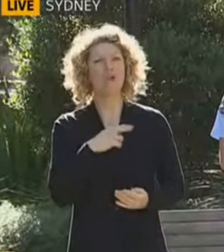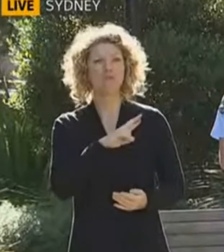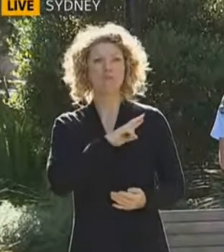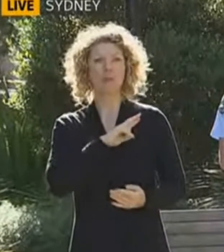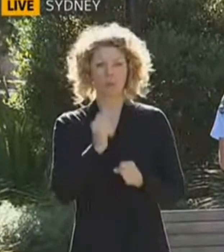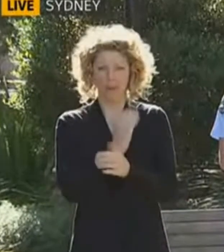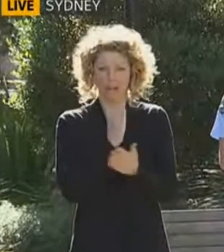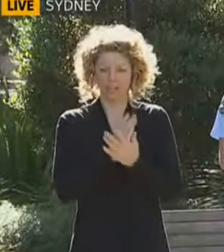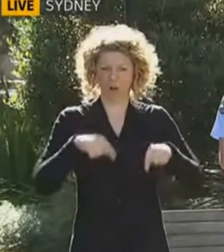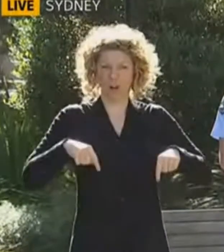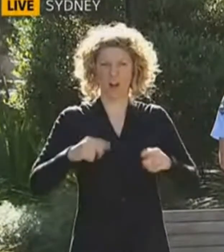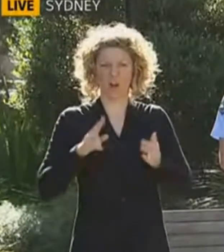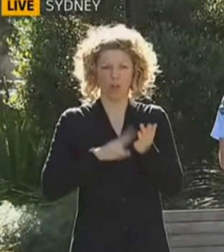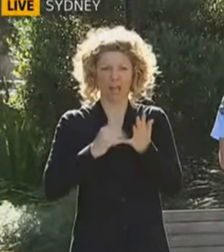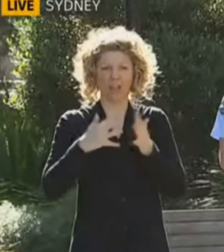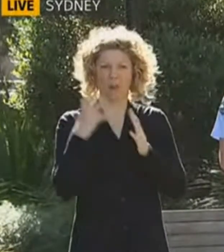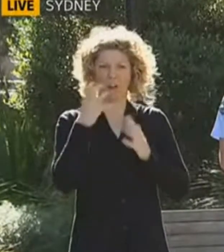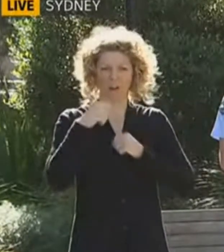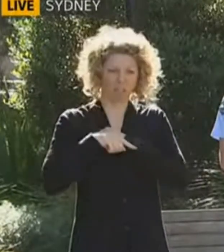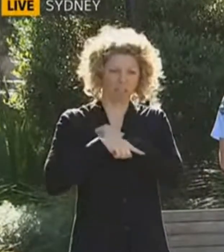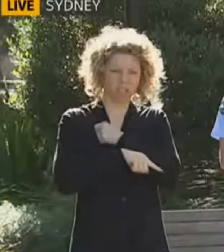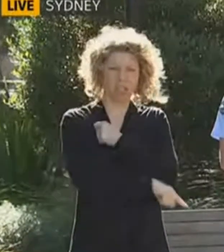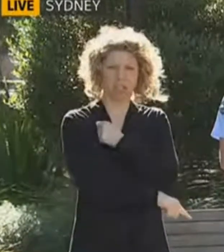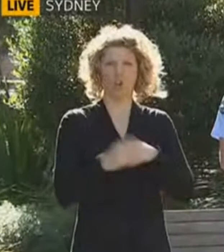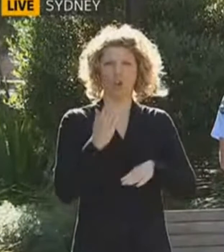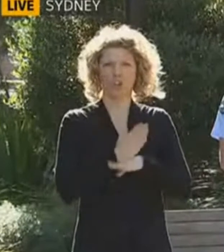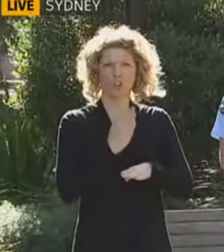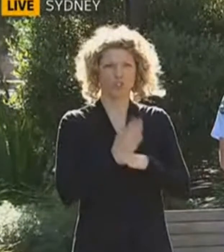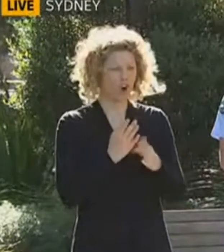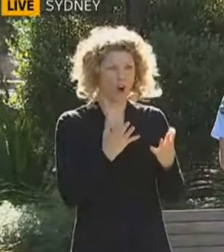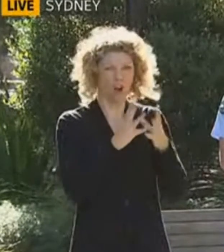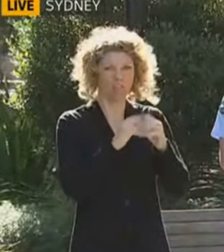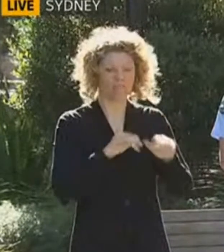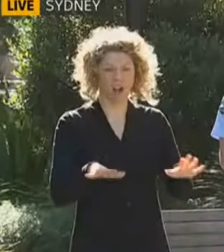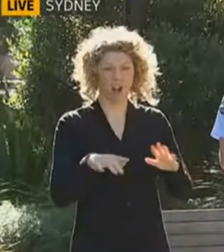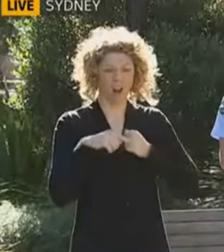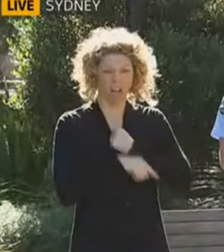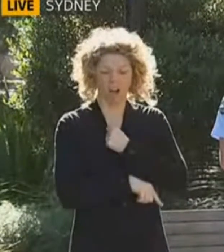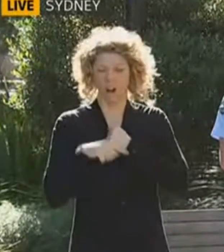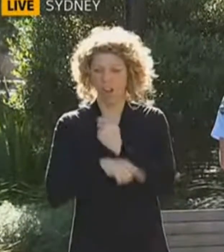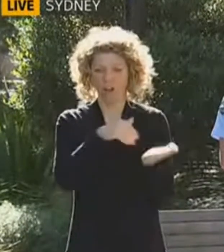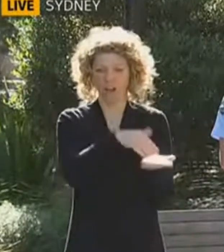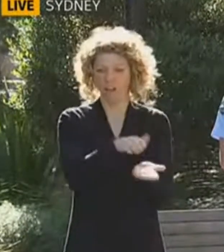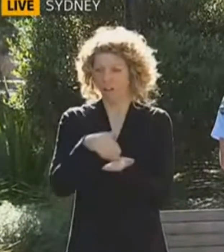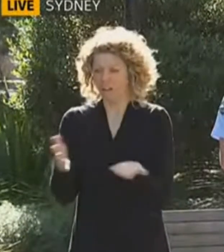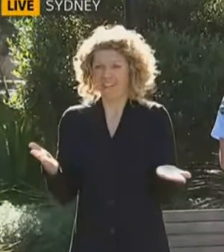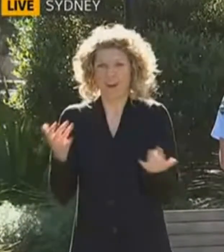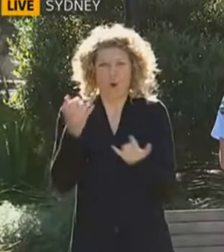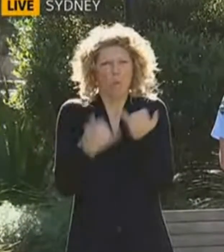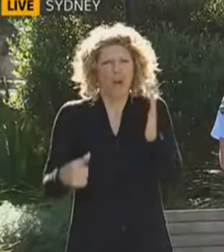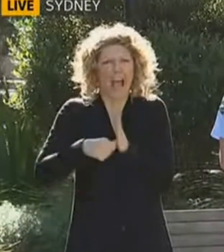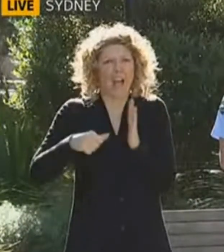to make sure we don't create any further job losses in the rest of the nation, and we support our economy in the rest of the nation by